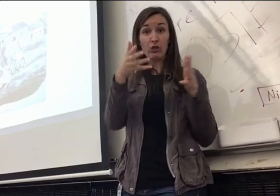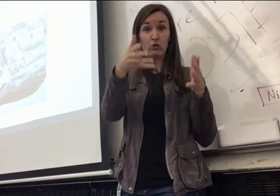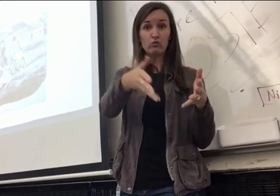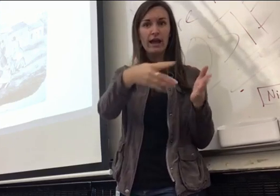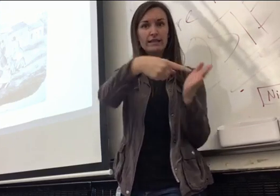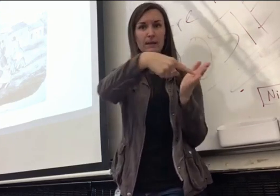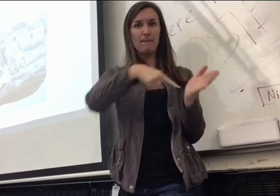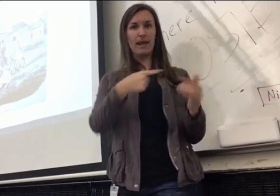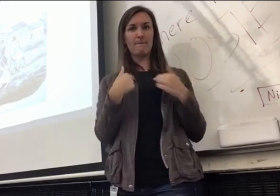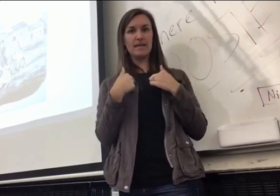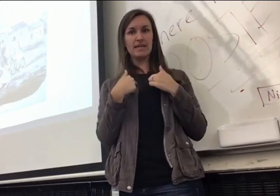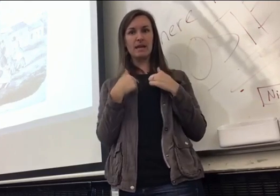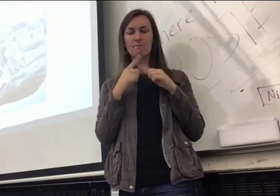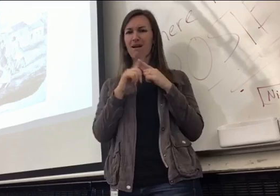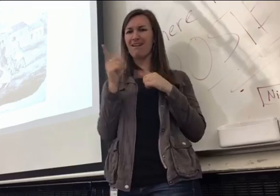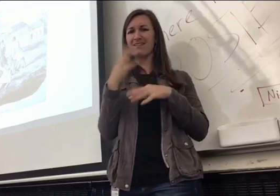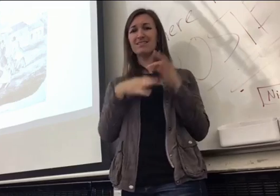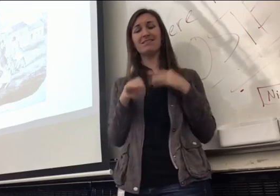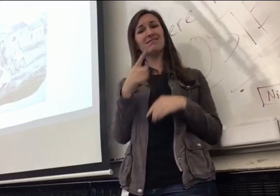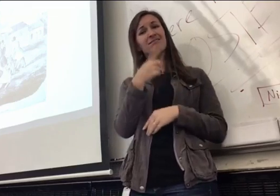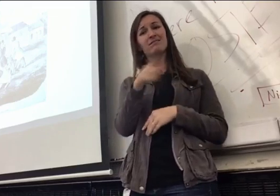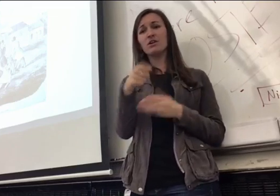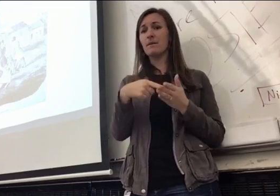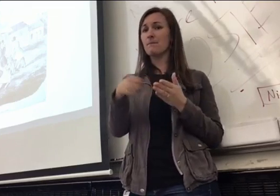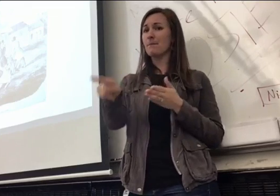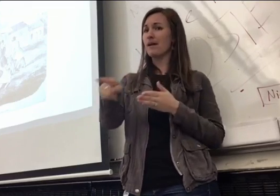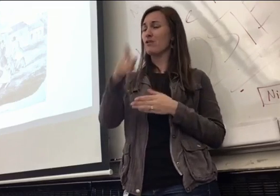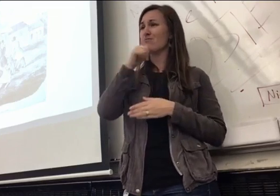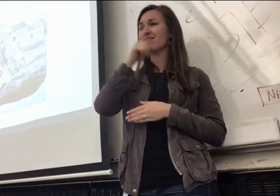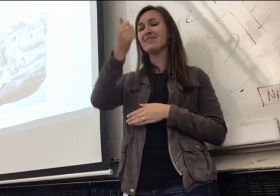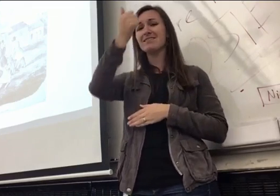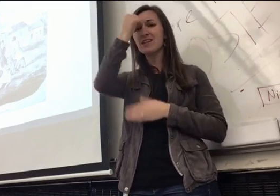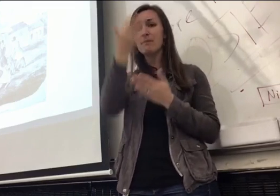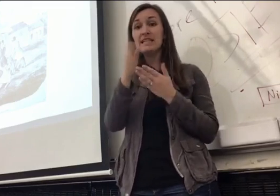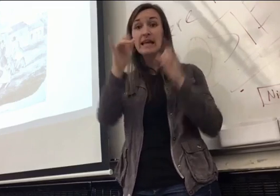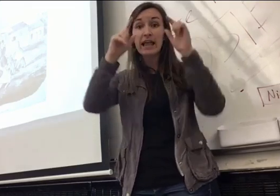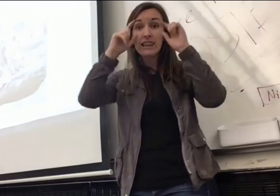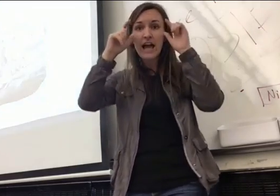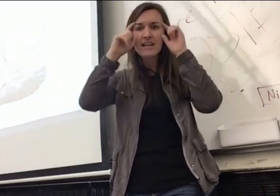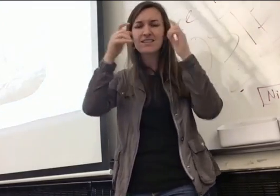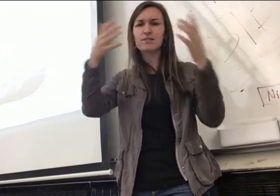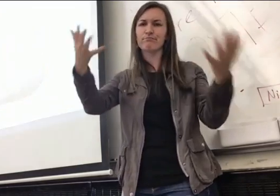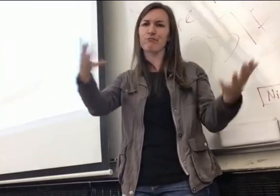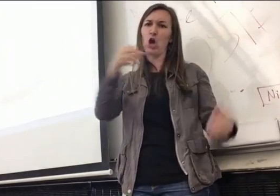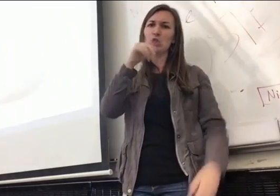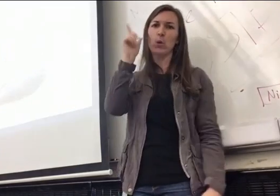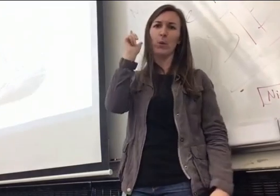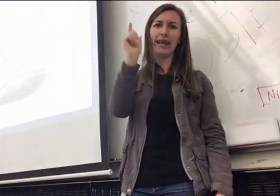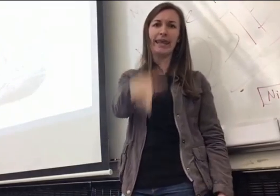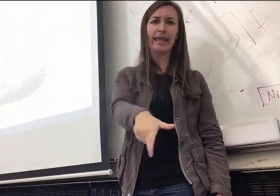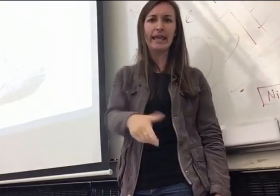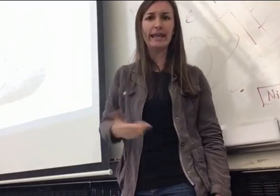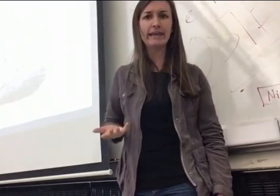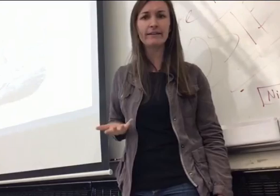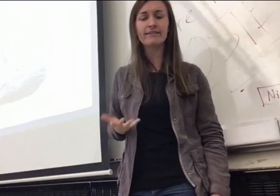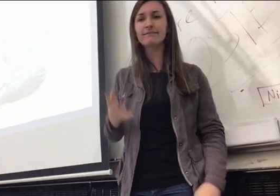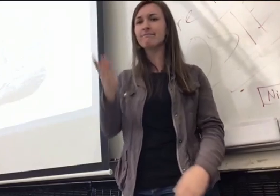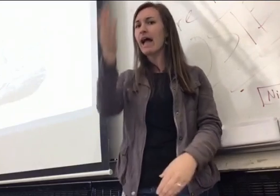are wasting it on really dumb things. Like glasses, who needs those? Right?